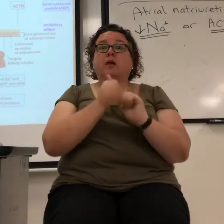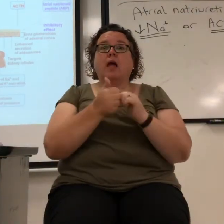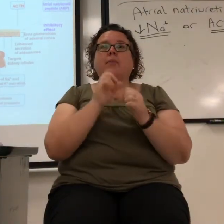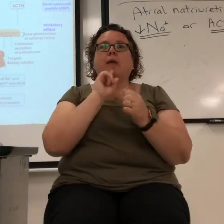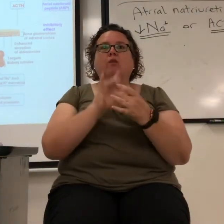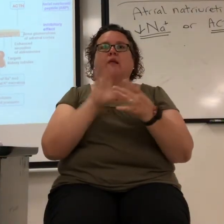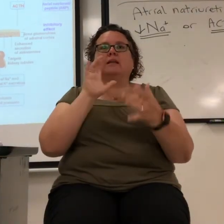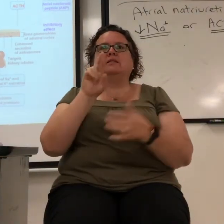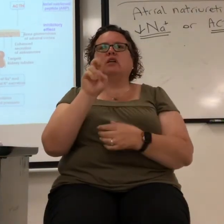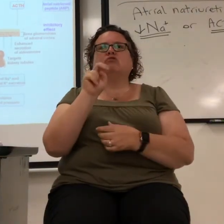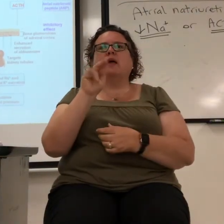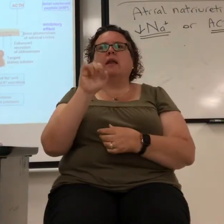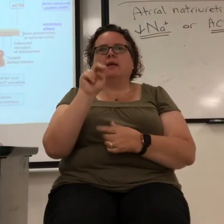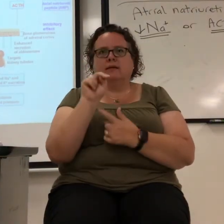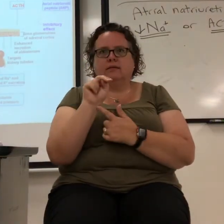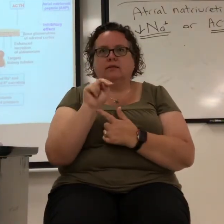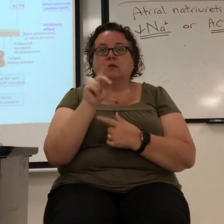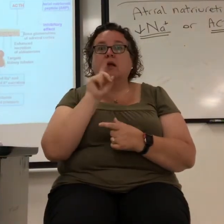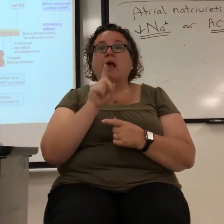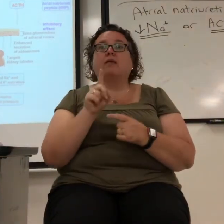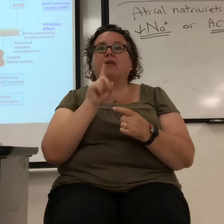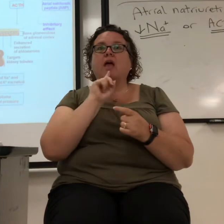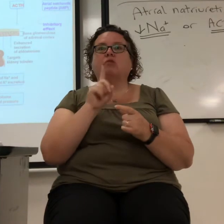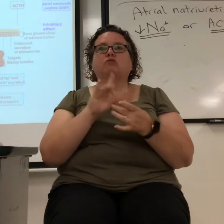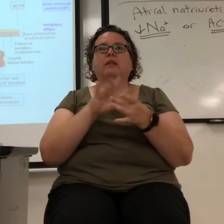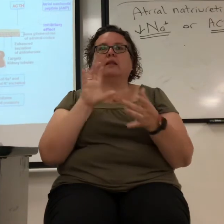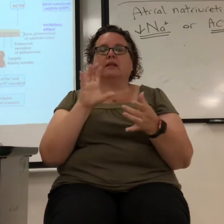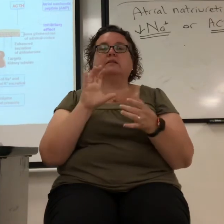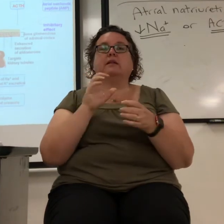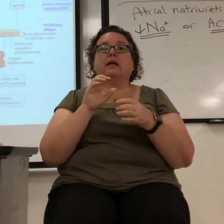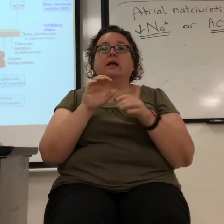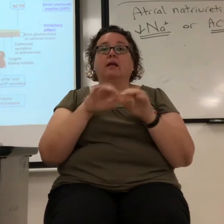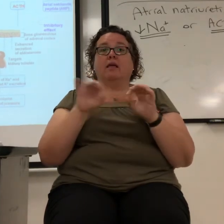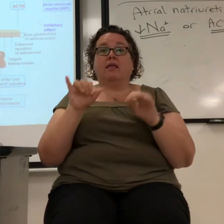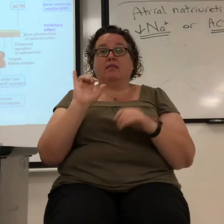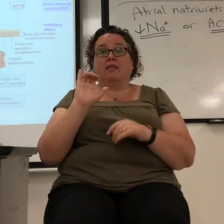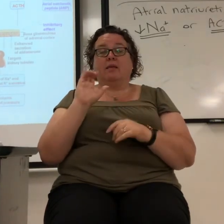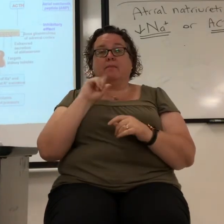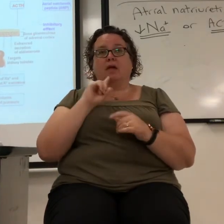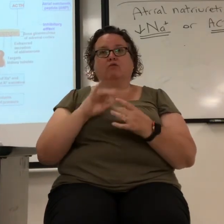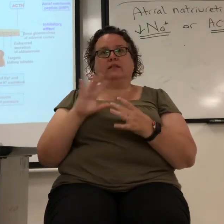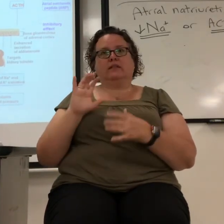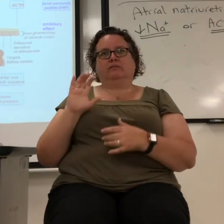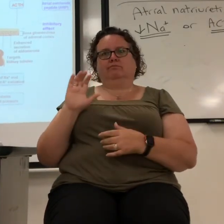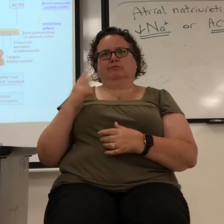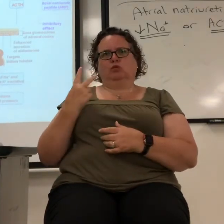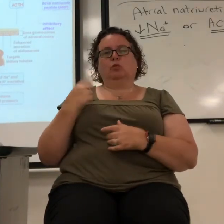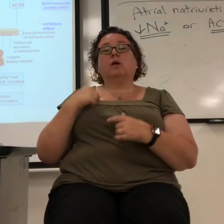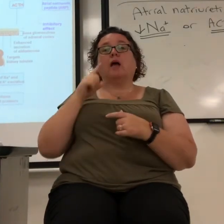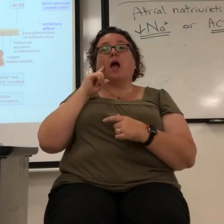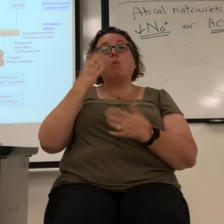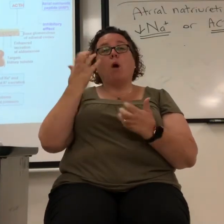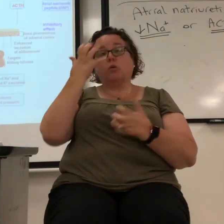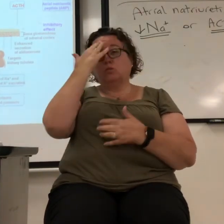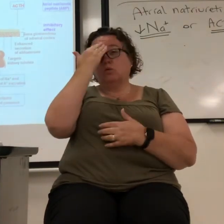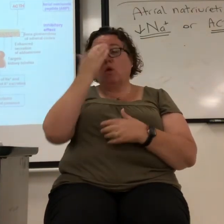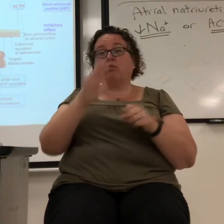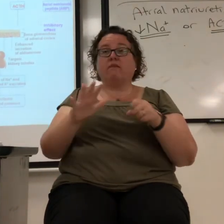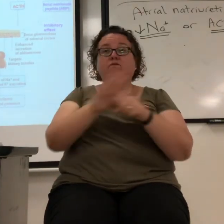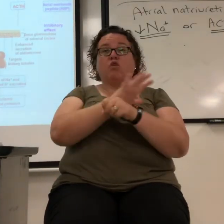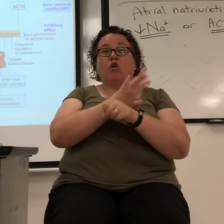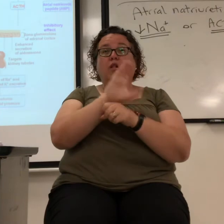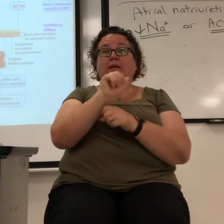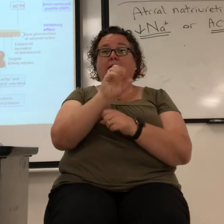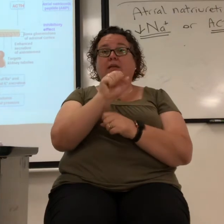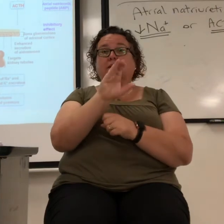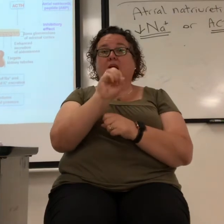says, initiates cascade that produces angiotensin II. Now, I do want you to know that full cascade. This is an